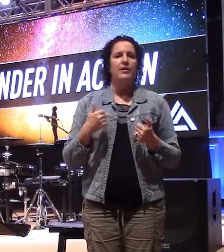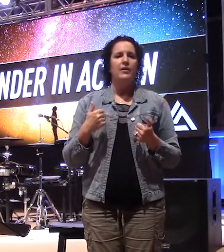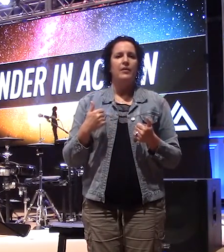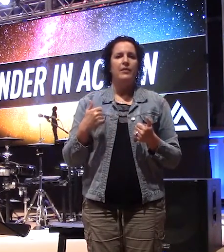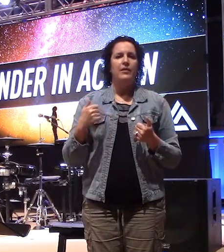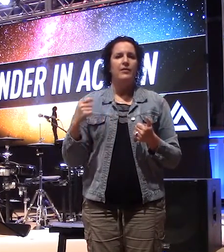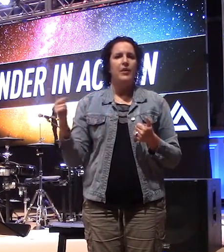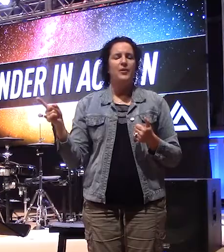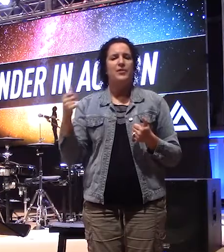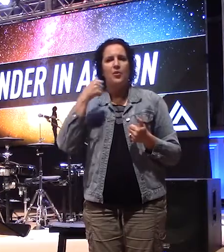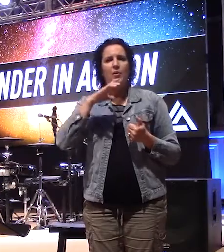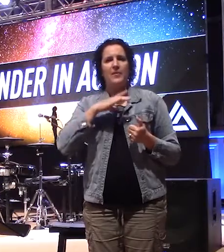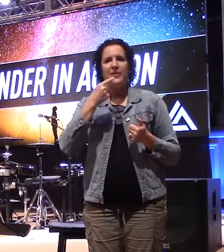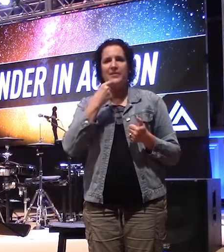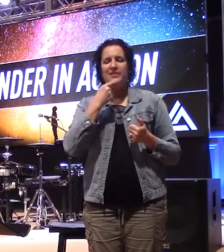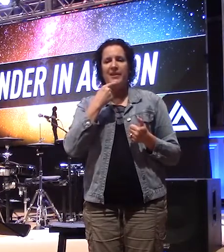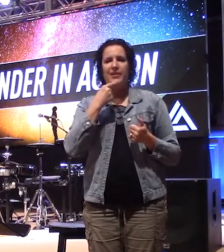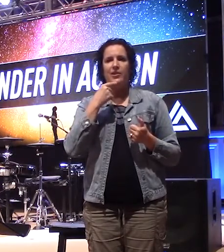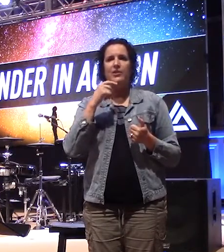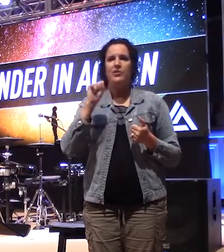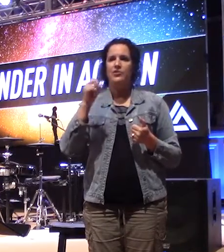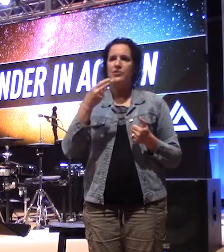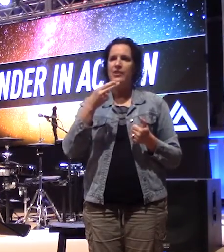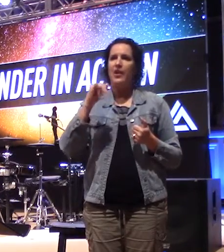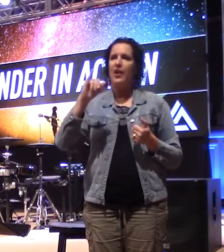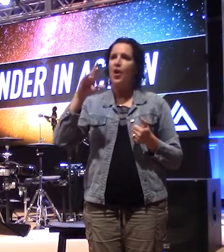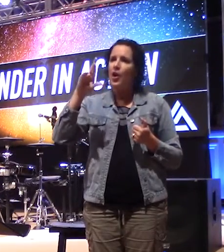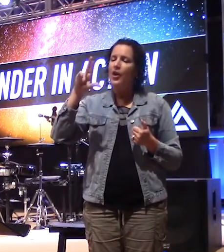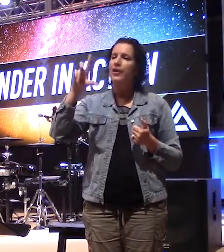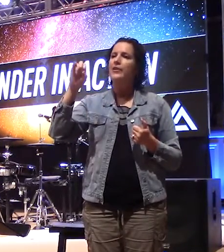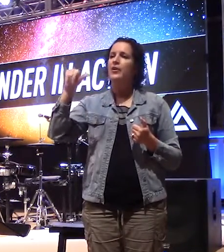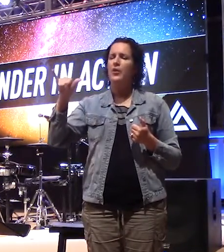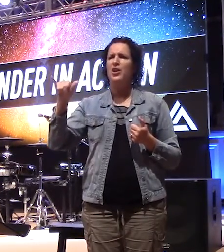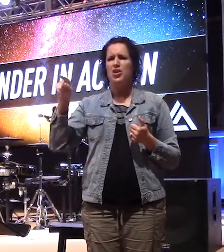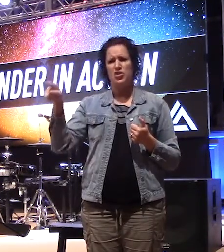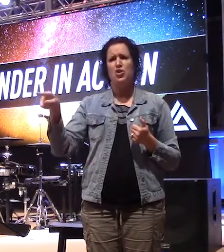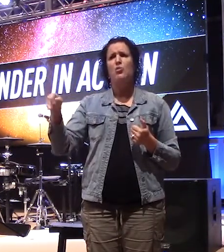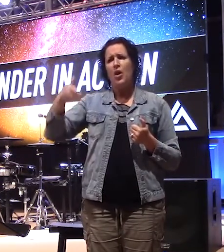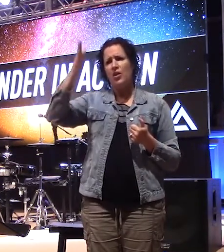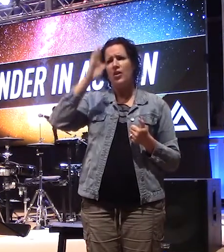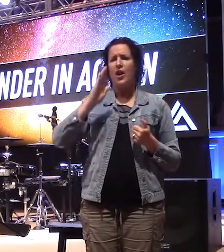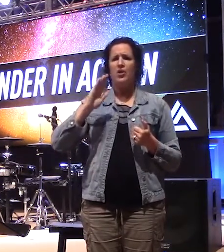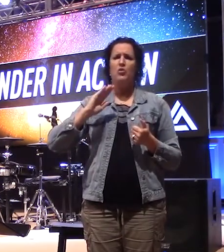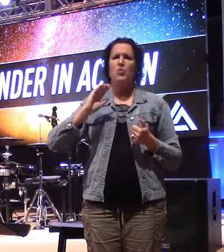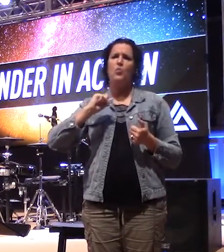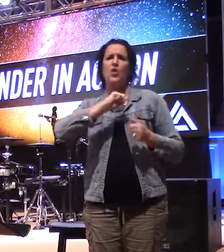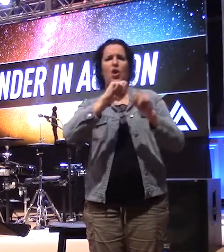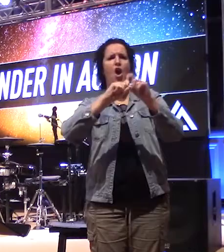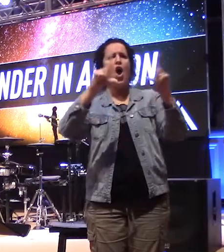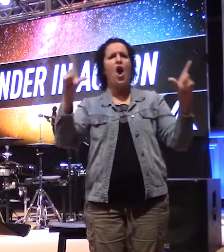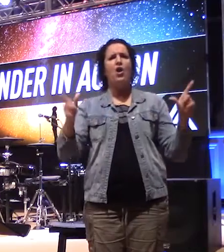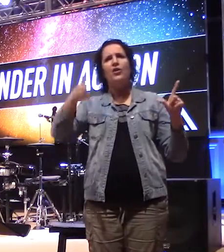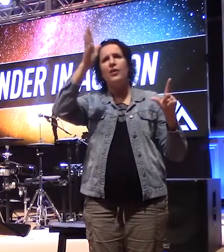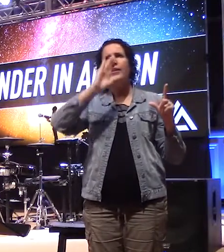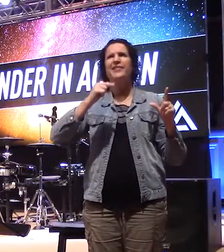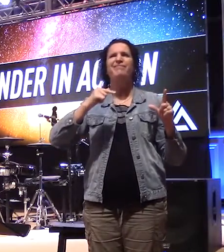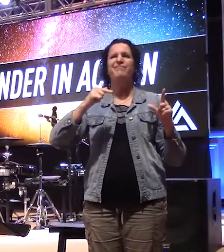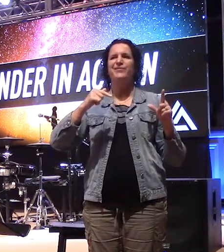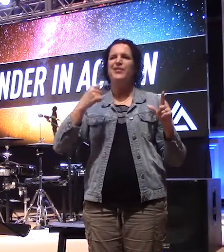Her little guru was saying to her, "Shirley, you are God. We're all God. We just forgot we were God."